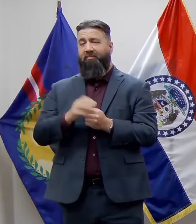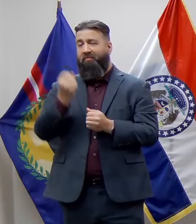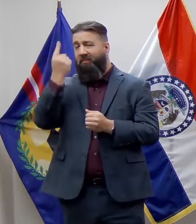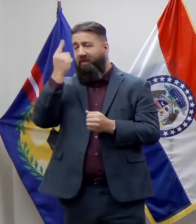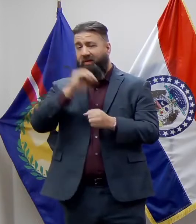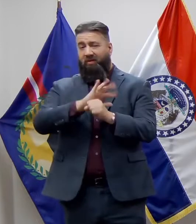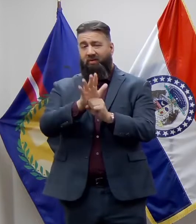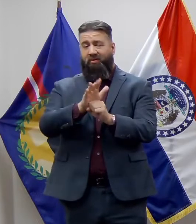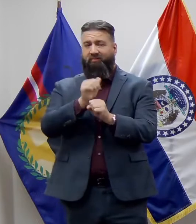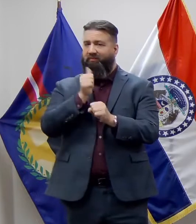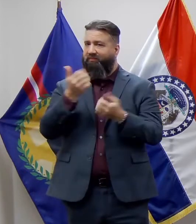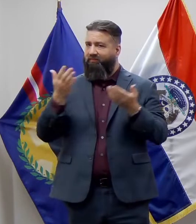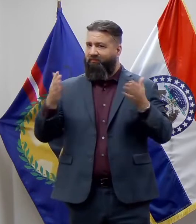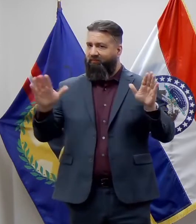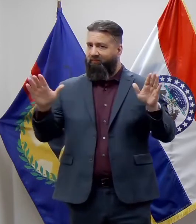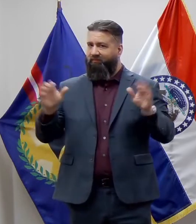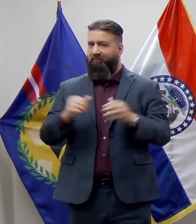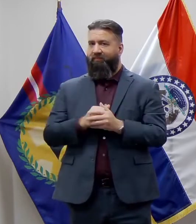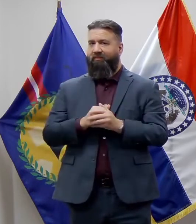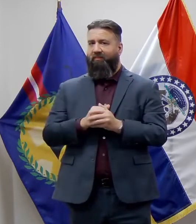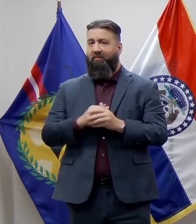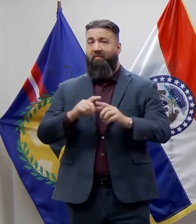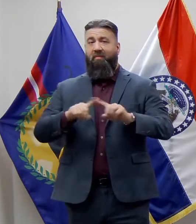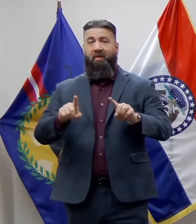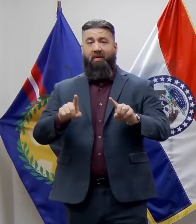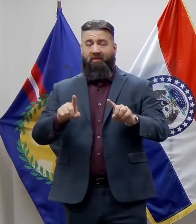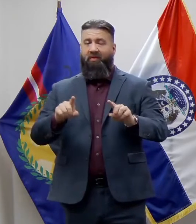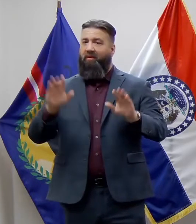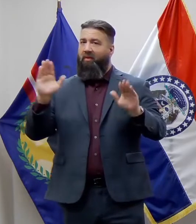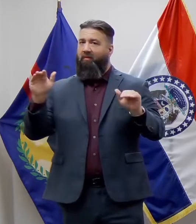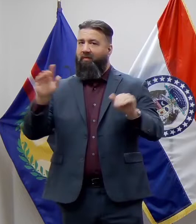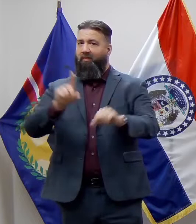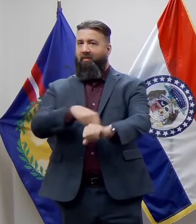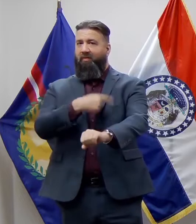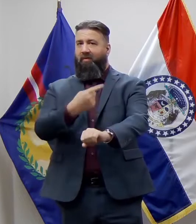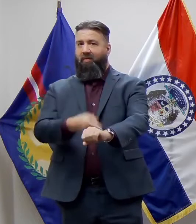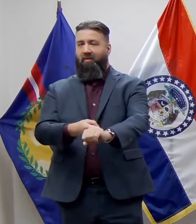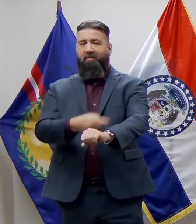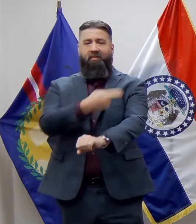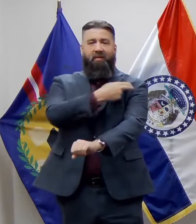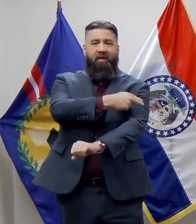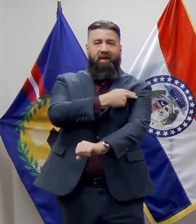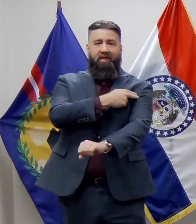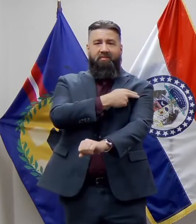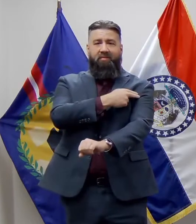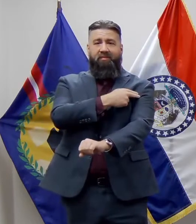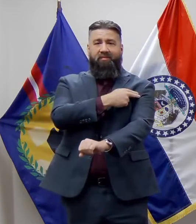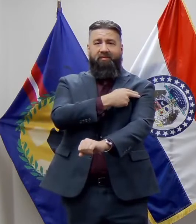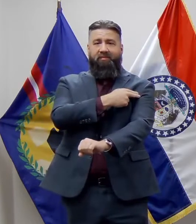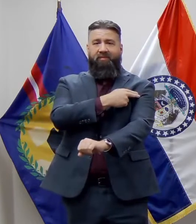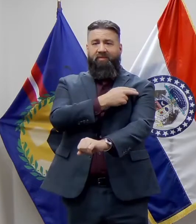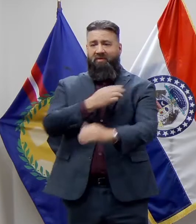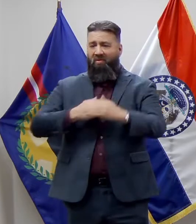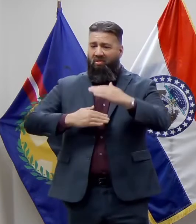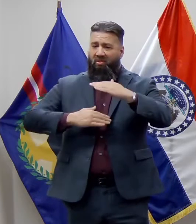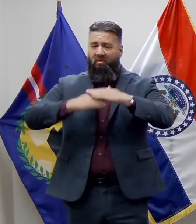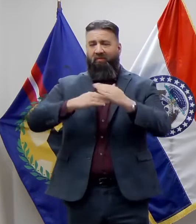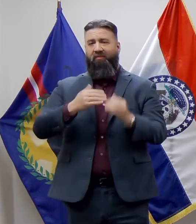pandemic. But it is the end, hopefully, for a very long time of hospitals being pushed to